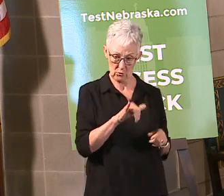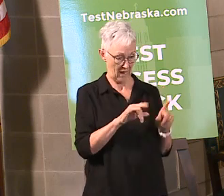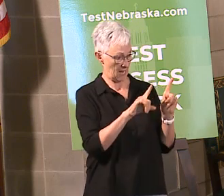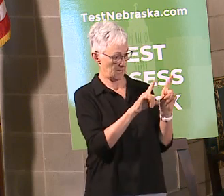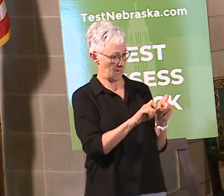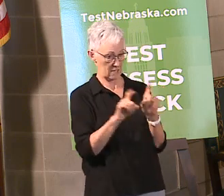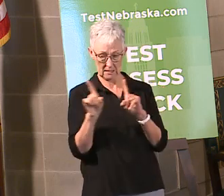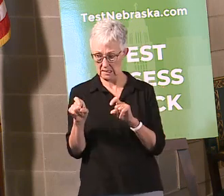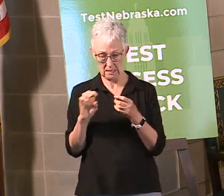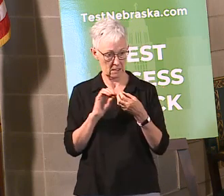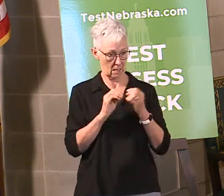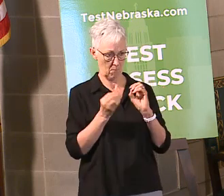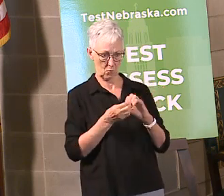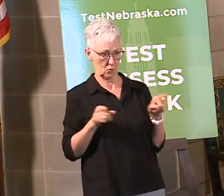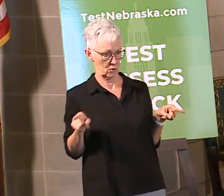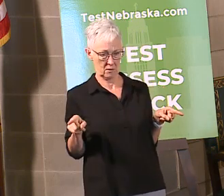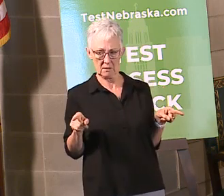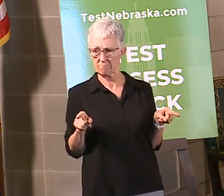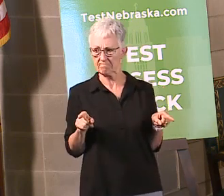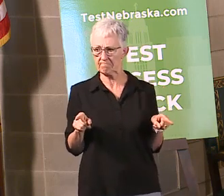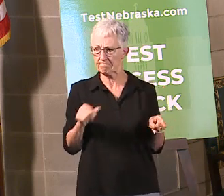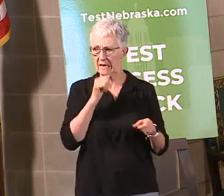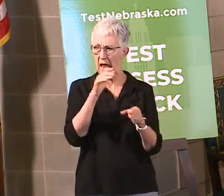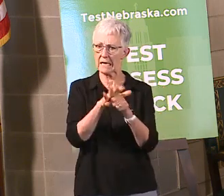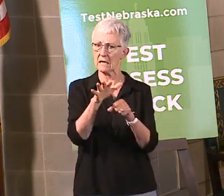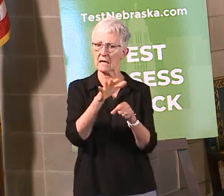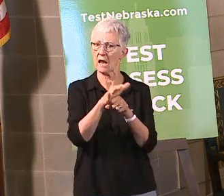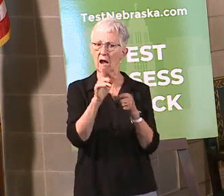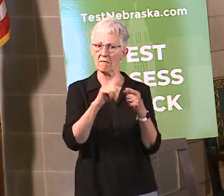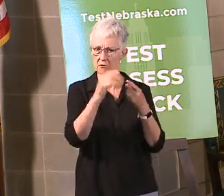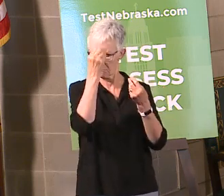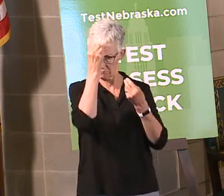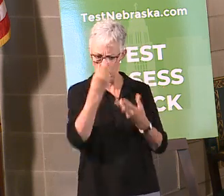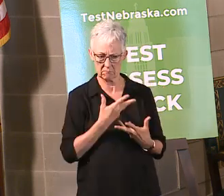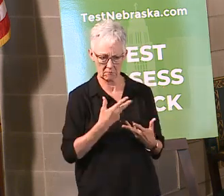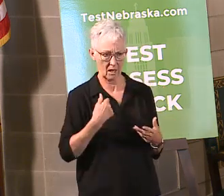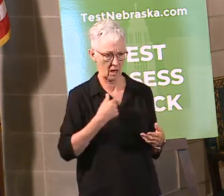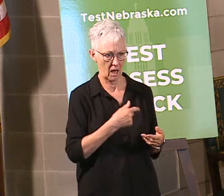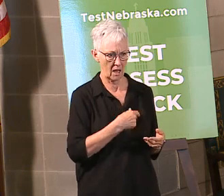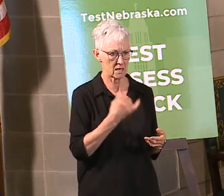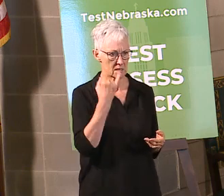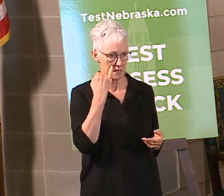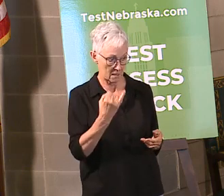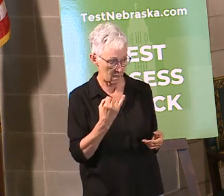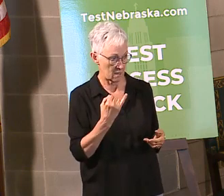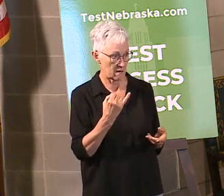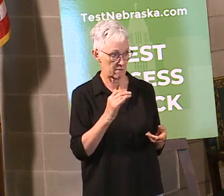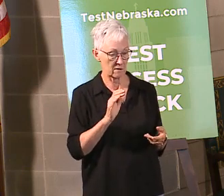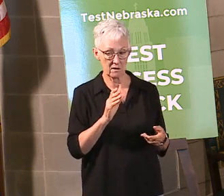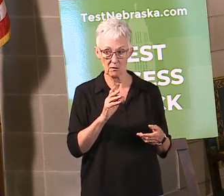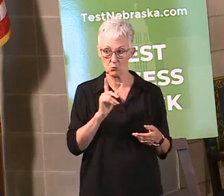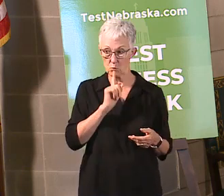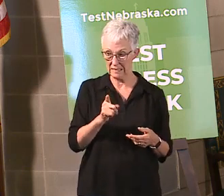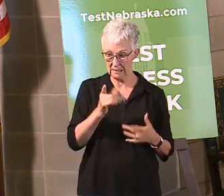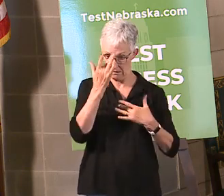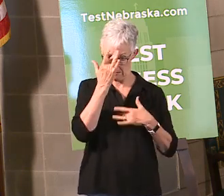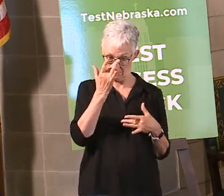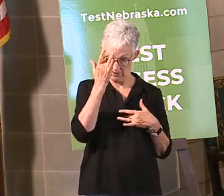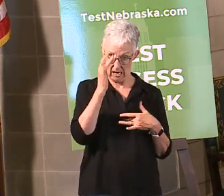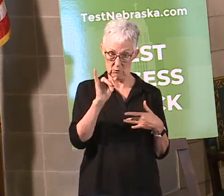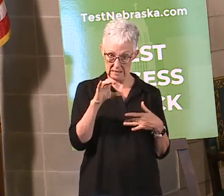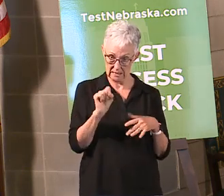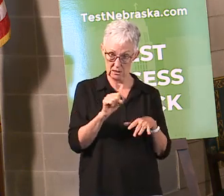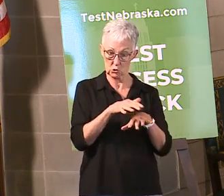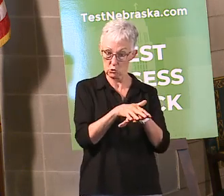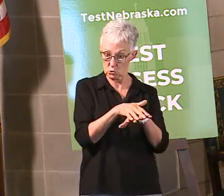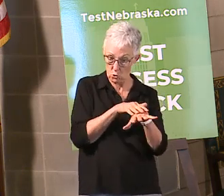tightening up restrictions, because you can, that's a variable that changes depending on how much testing you're doing and, frankly, you know, where